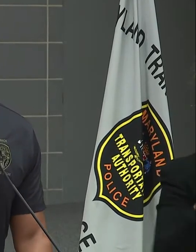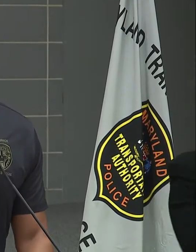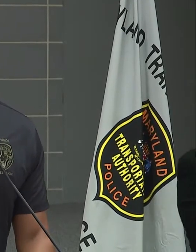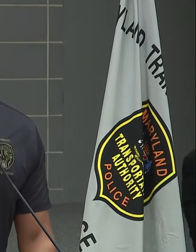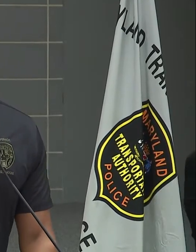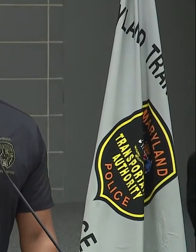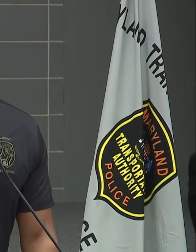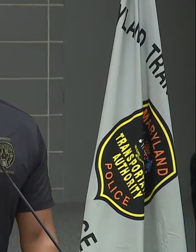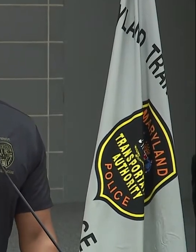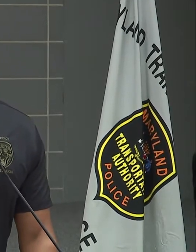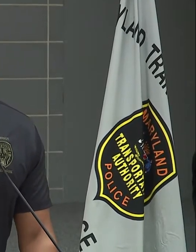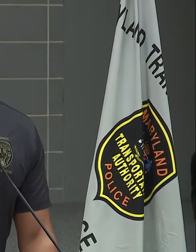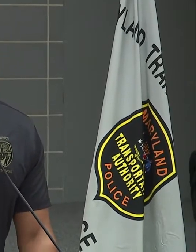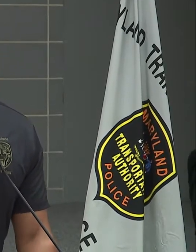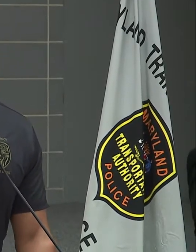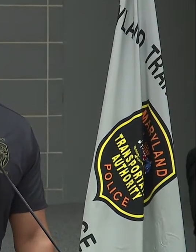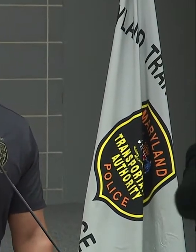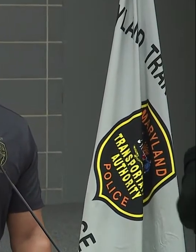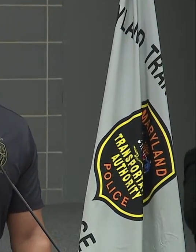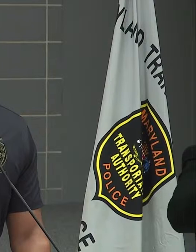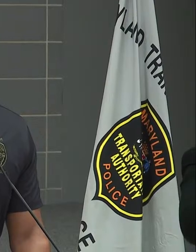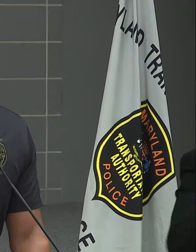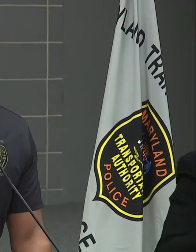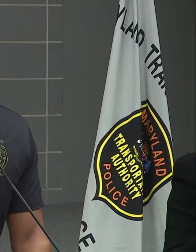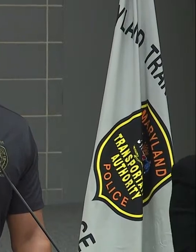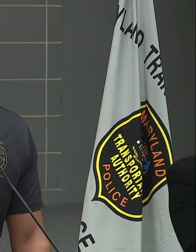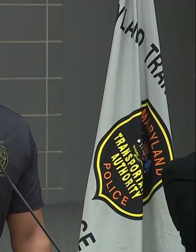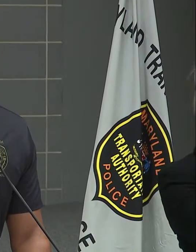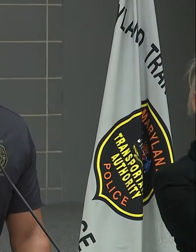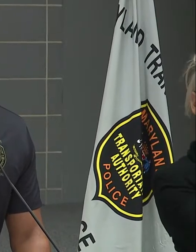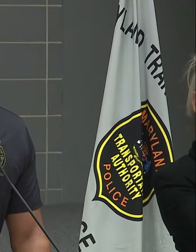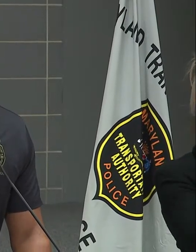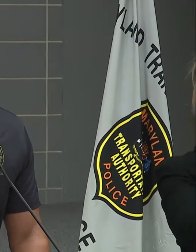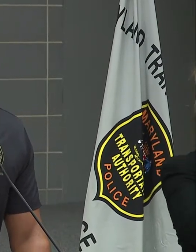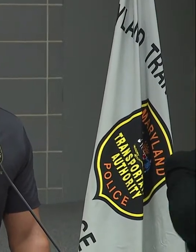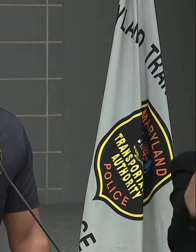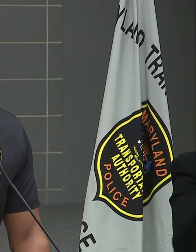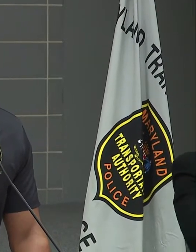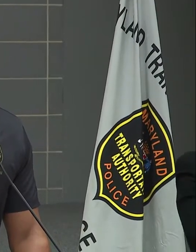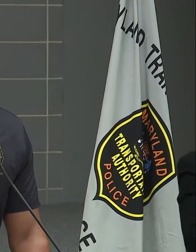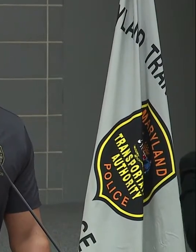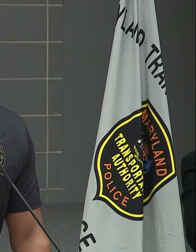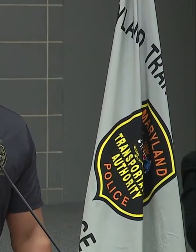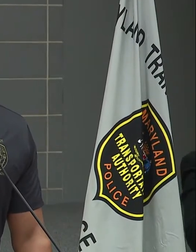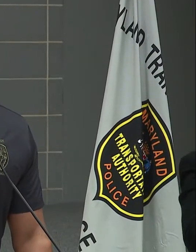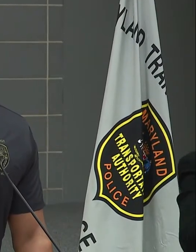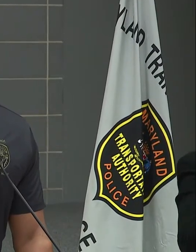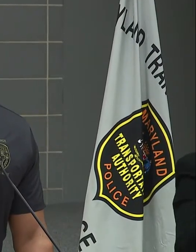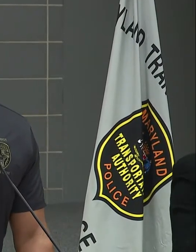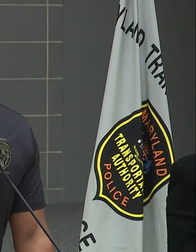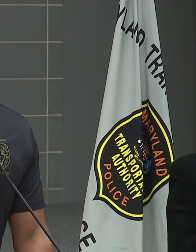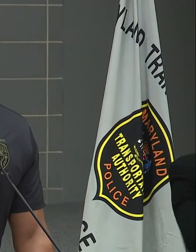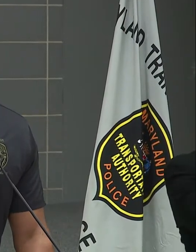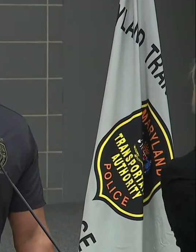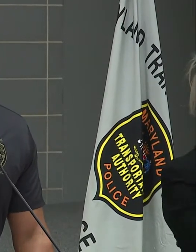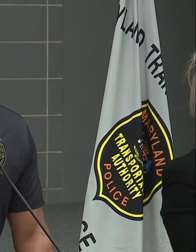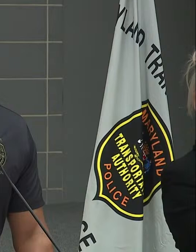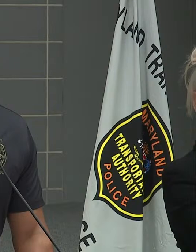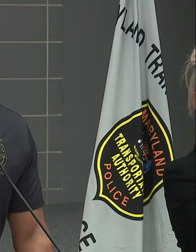goal is to remove 140 containers off of the dolly. So again, we continue to